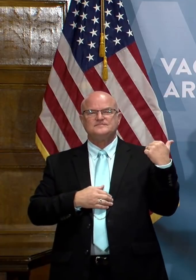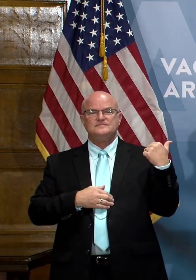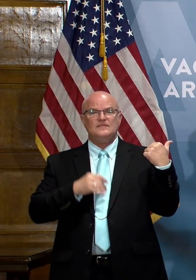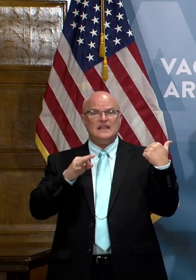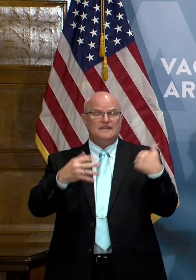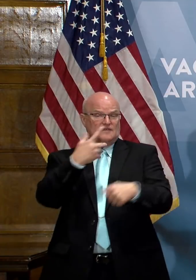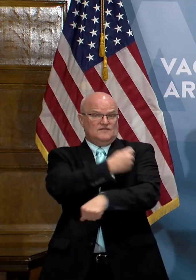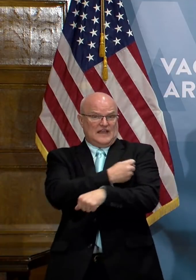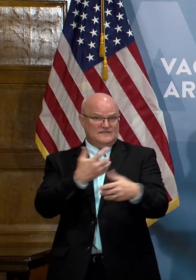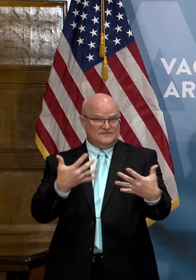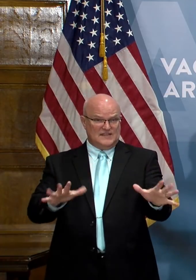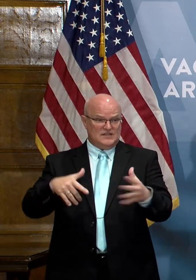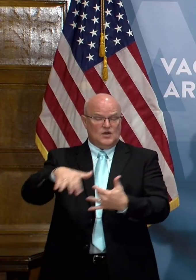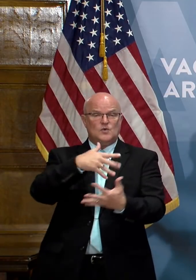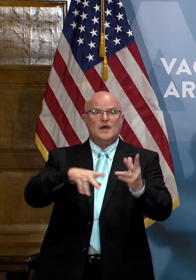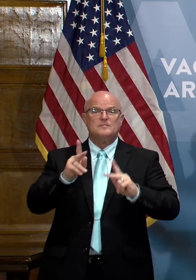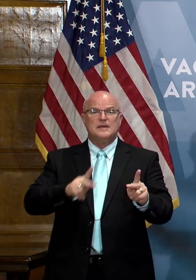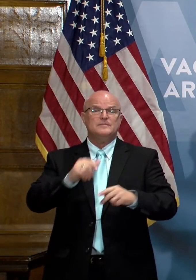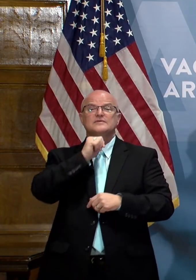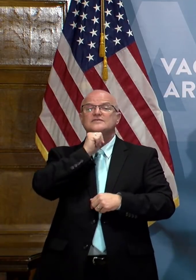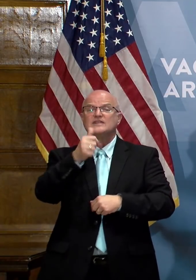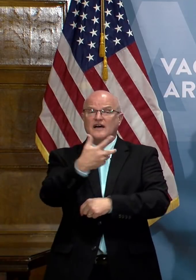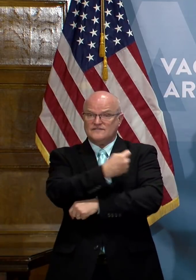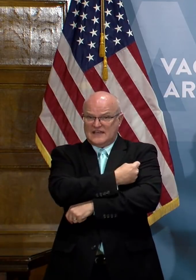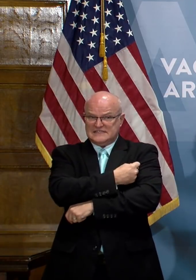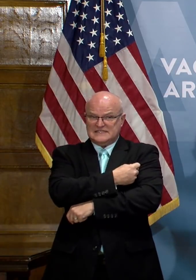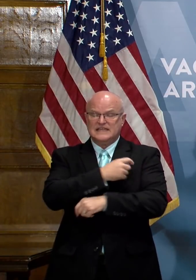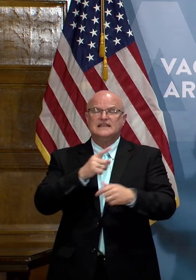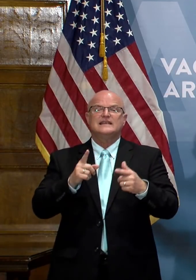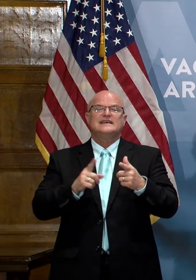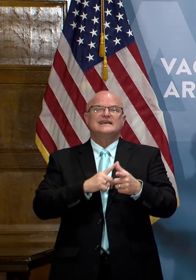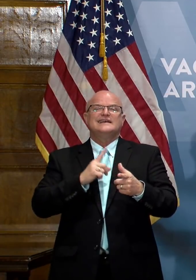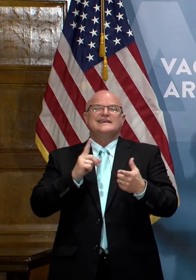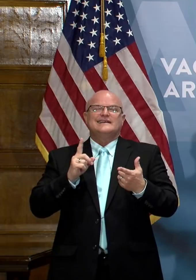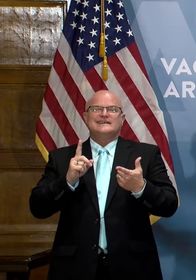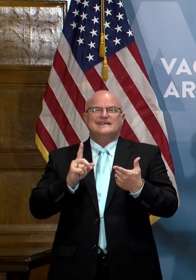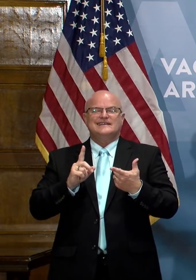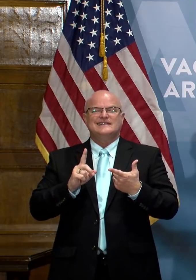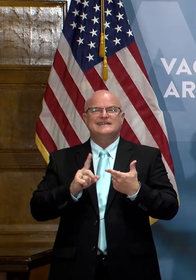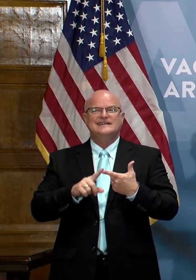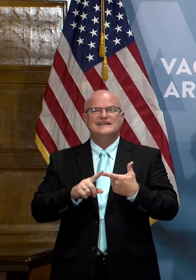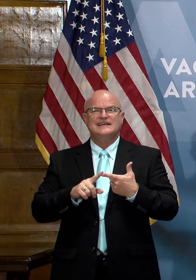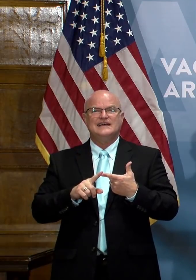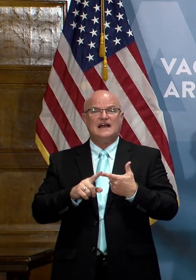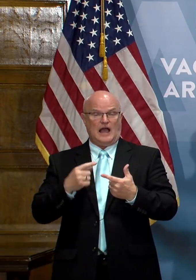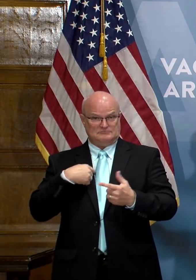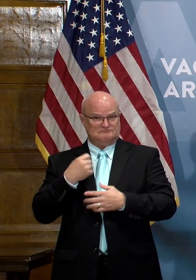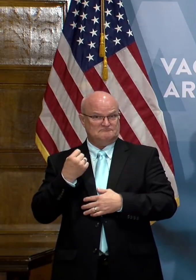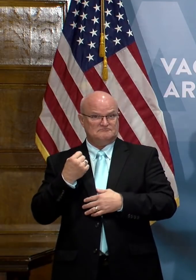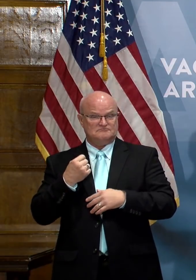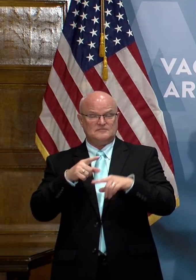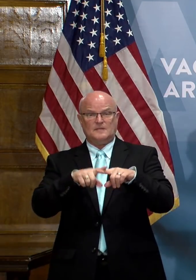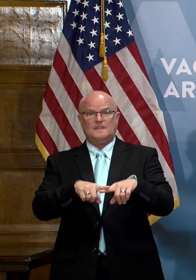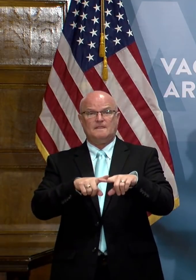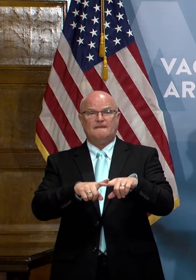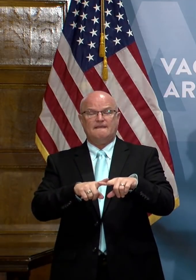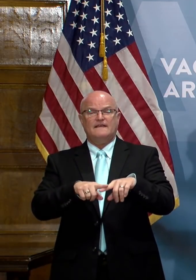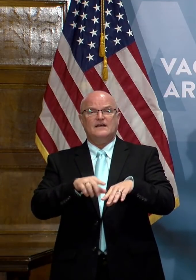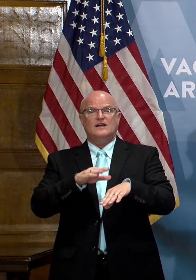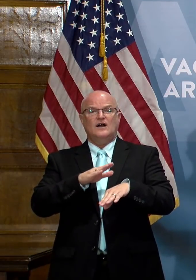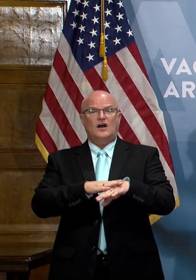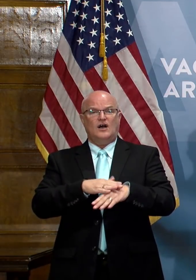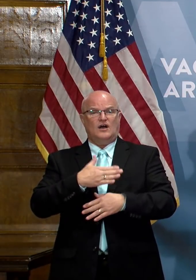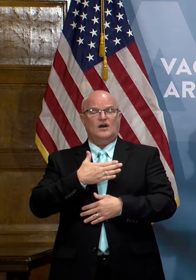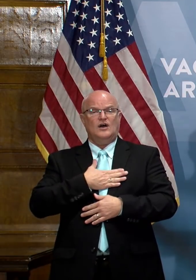you're vaccinated and you're around people that are not vaccinated, then, I rely to a large extent